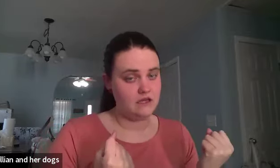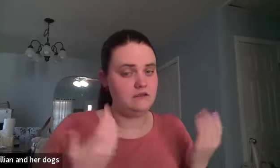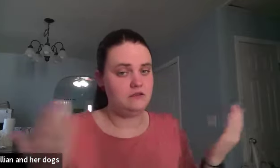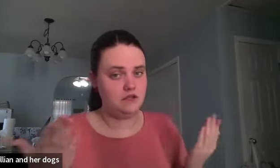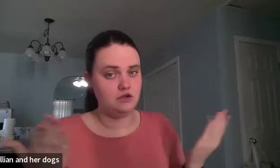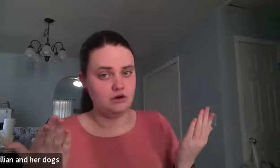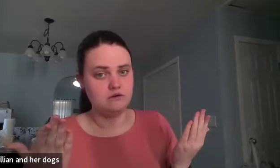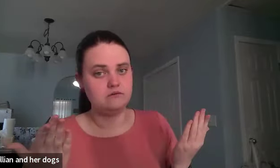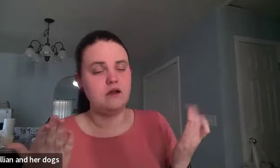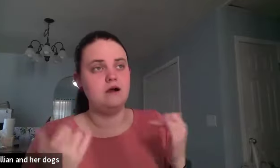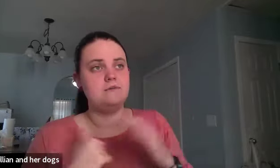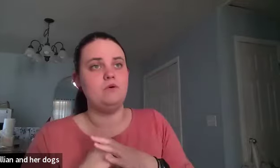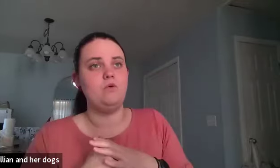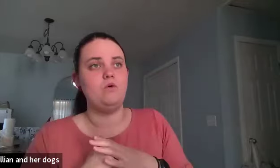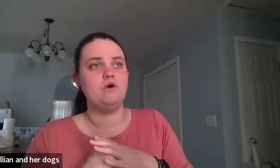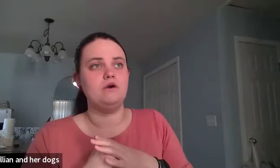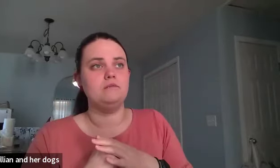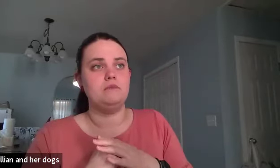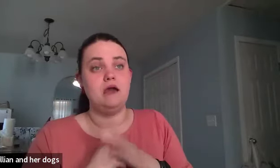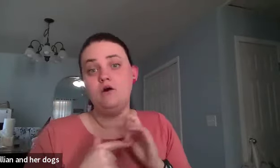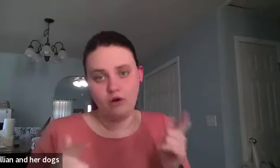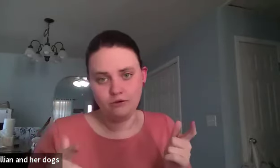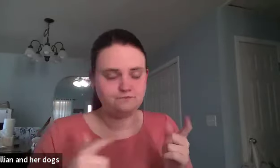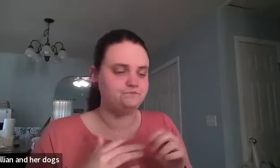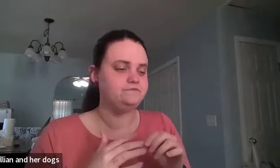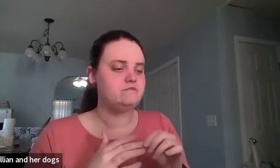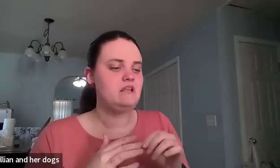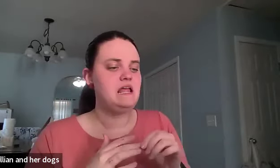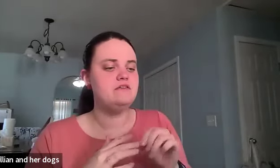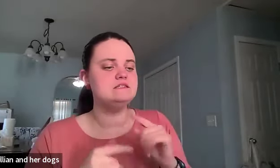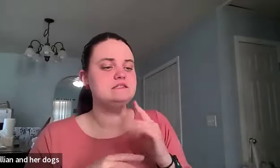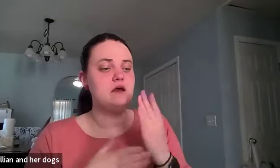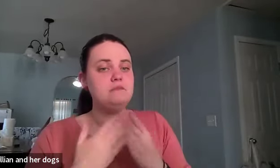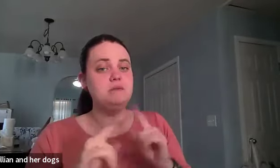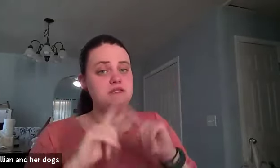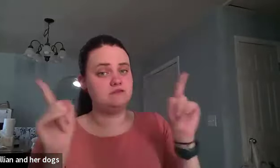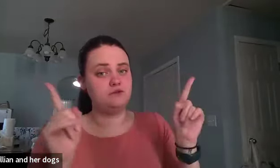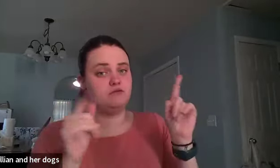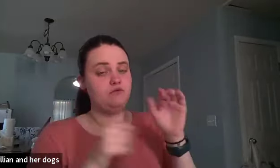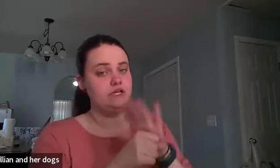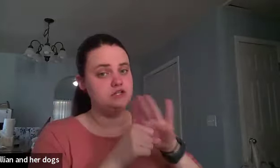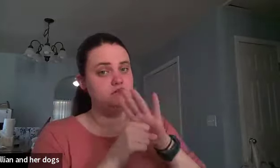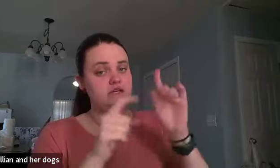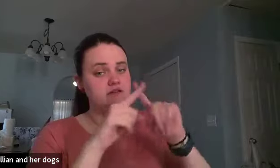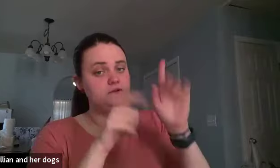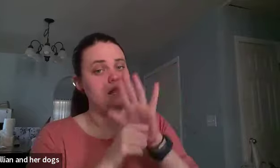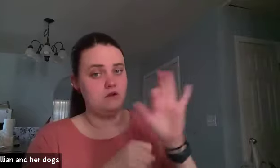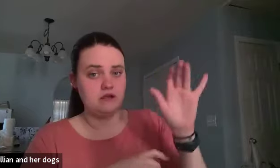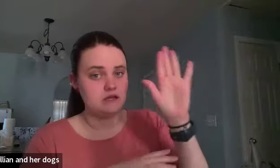sign here or at all. And then some may be different regionally in different